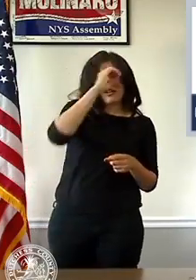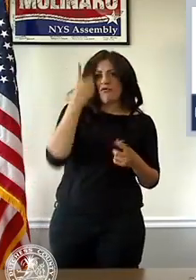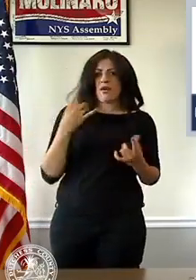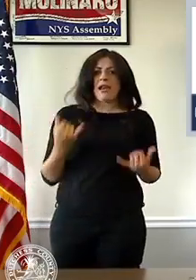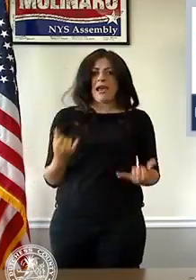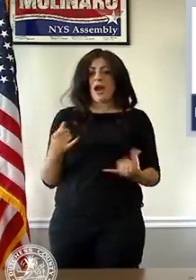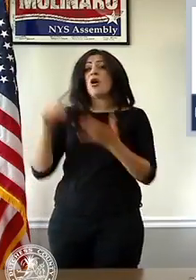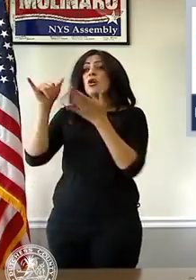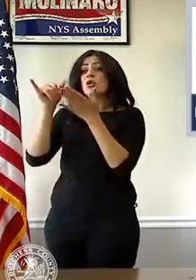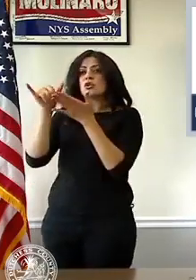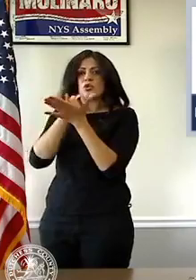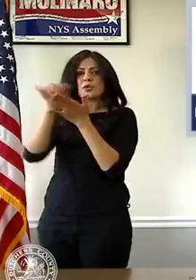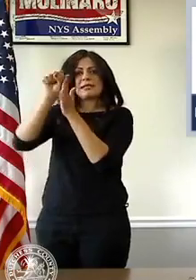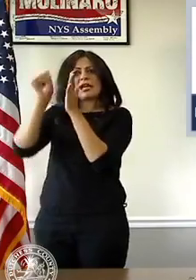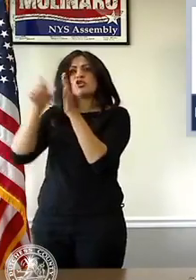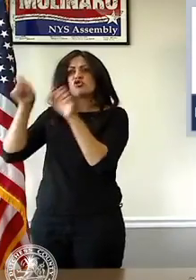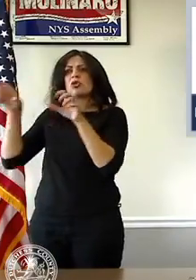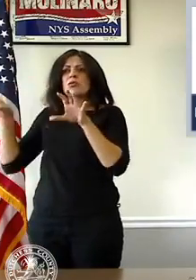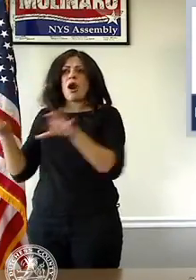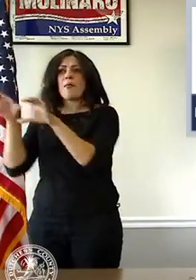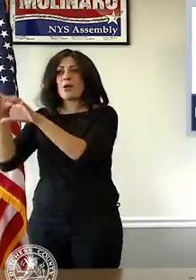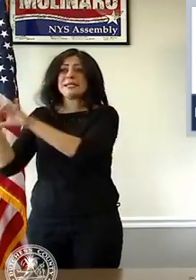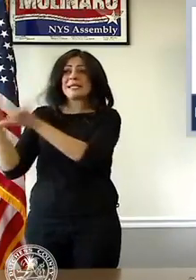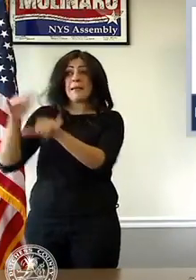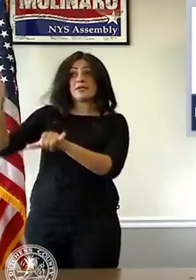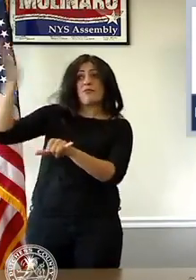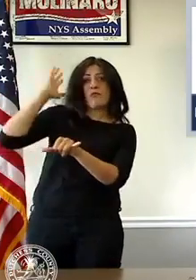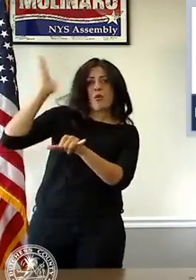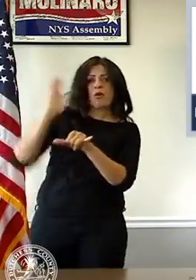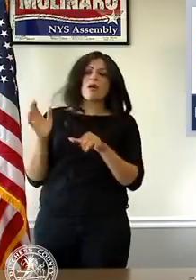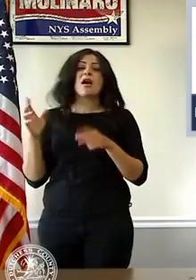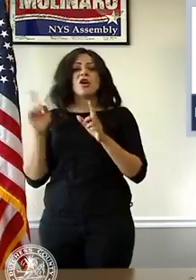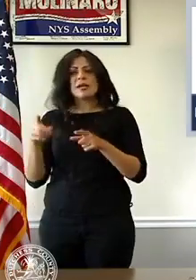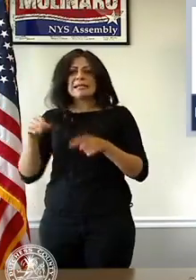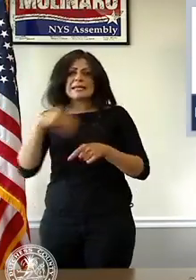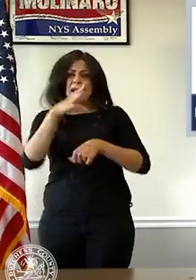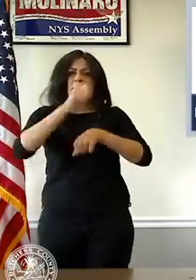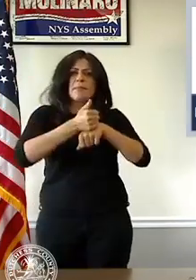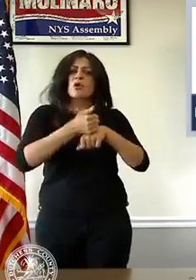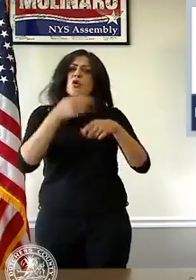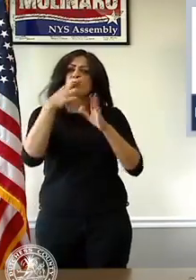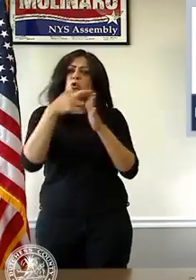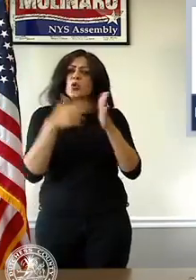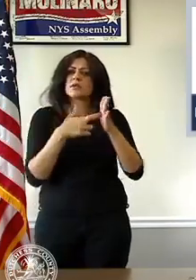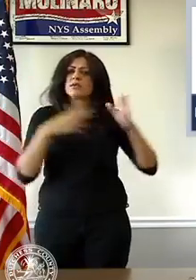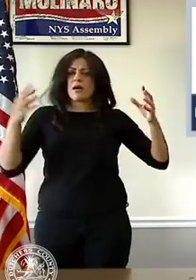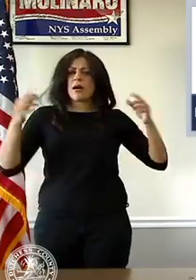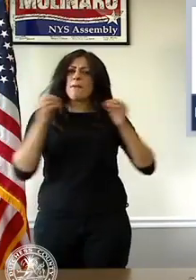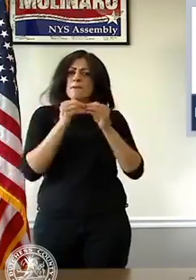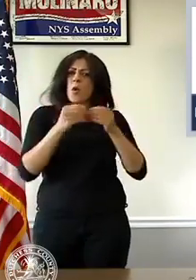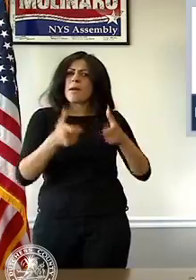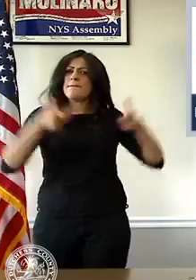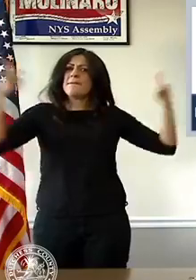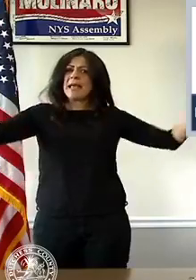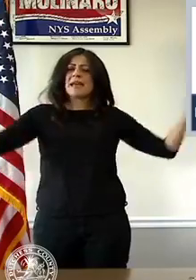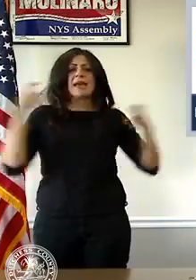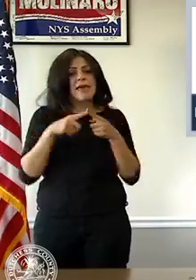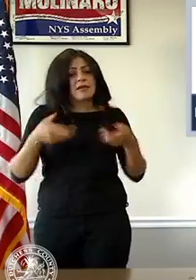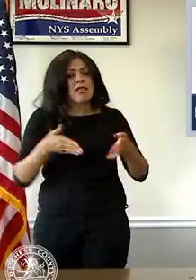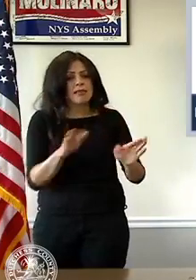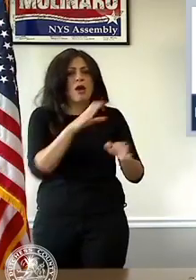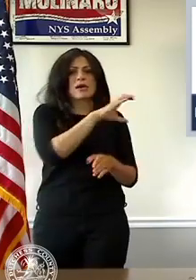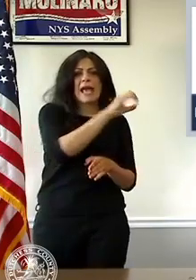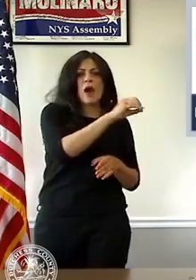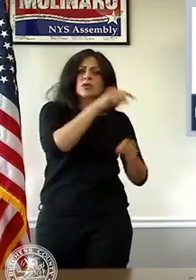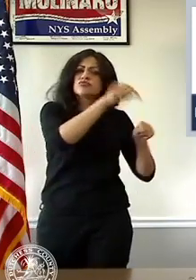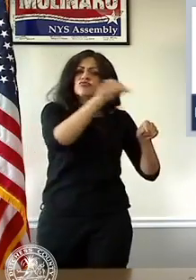having the state do as it always has. Set broad public health expectations and then allow counties, even if those counties function as a